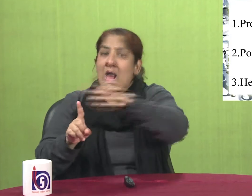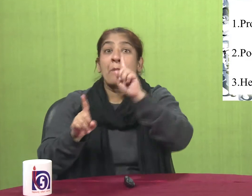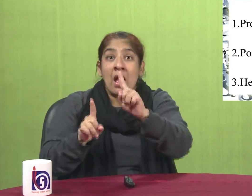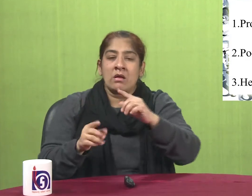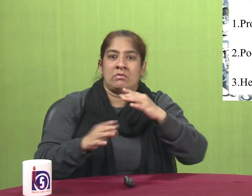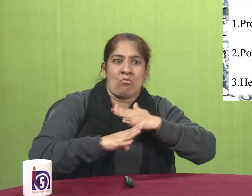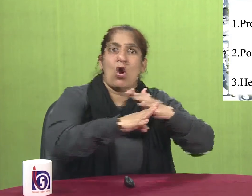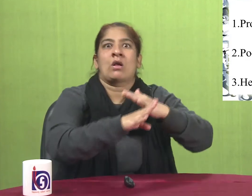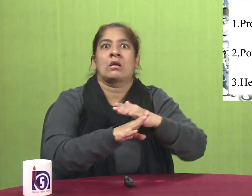risk.